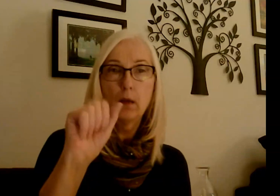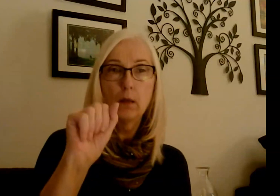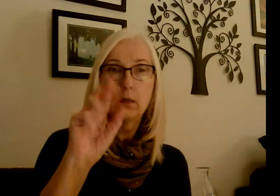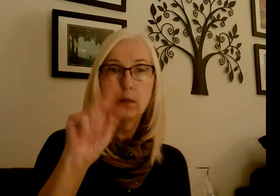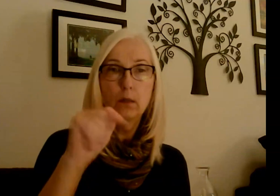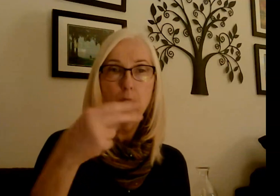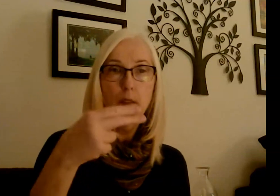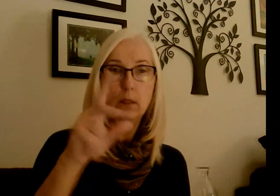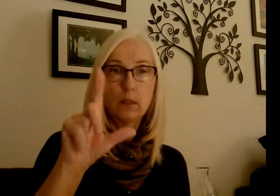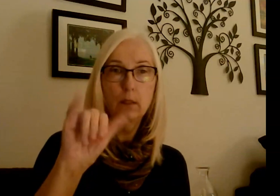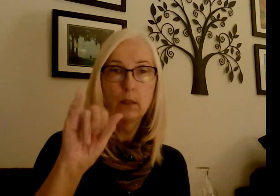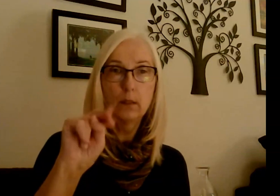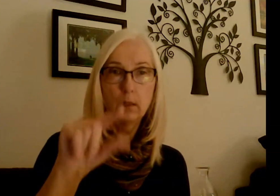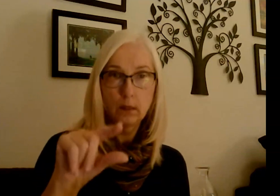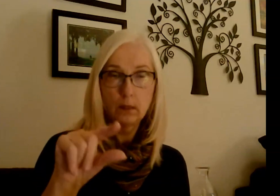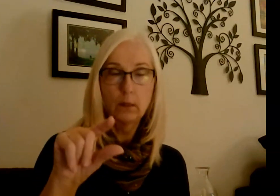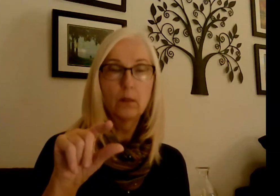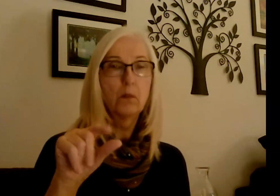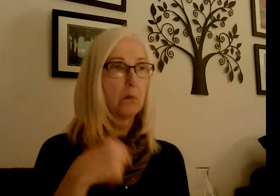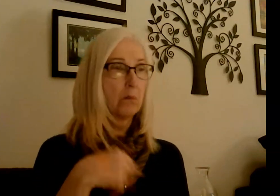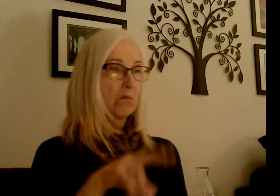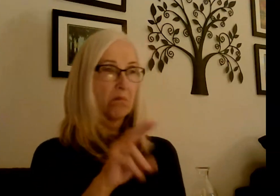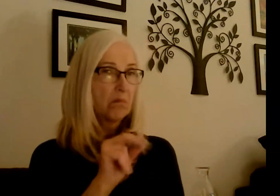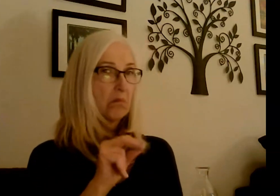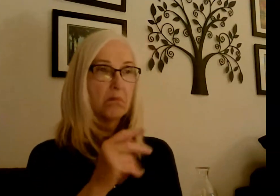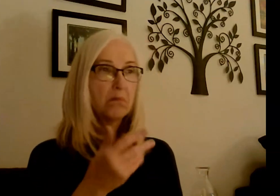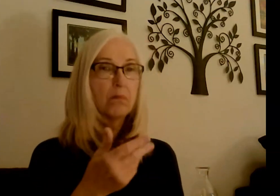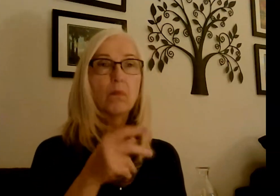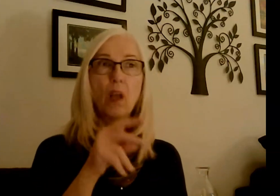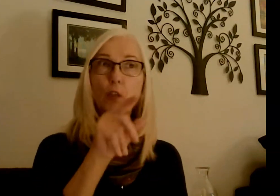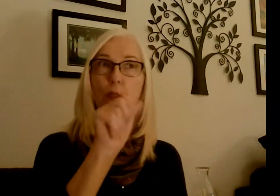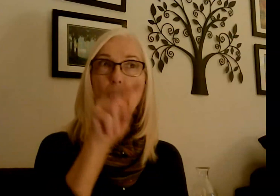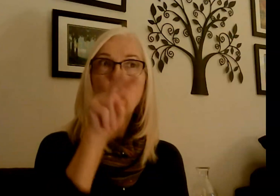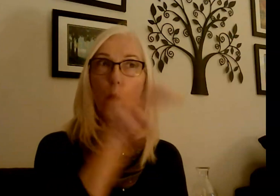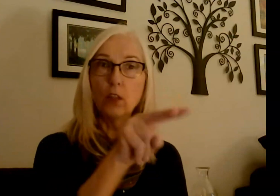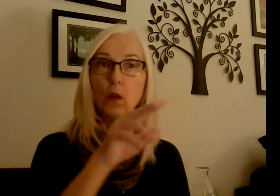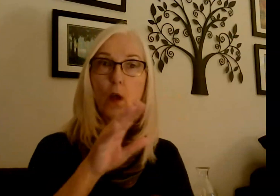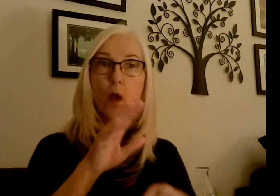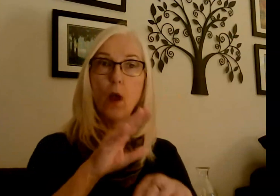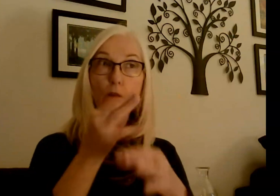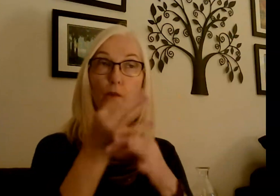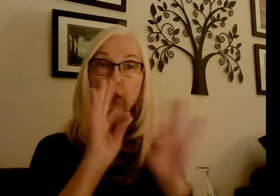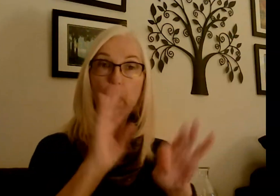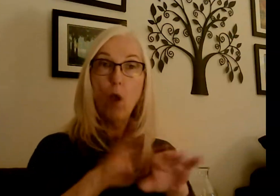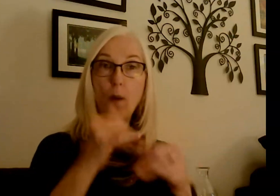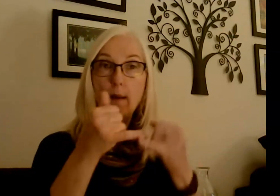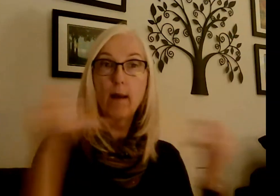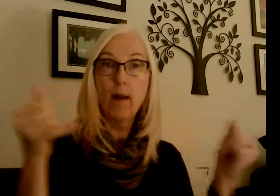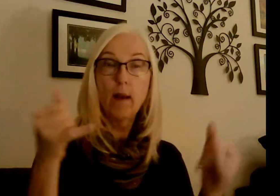And someone asked if I had ever seen the movie called Earthling. I said, no, I'd never seen it. And they told me that I should go watch